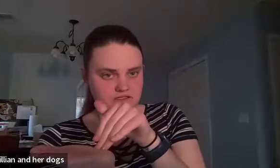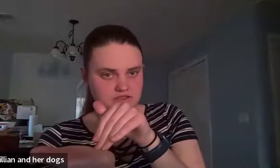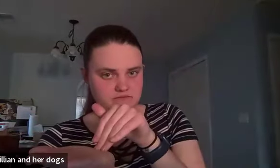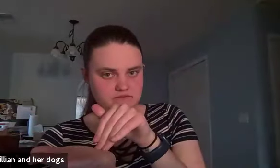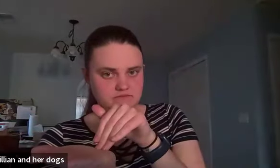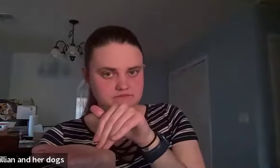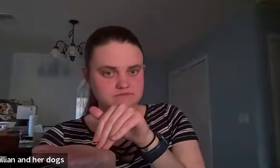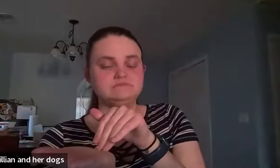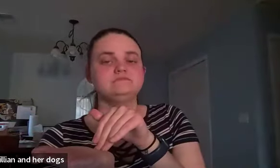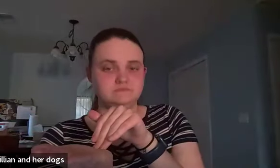1,000.